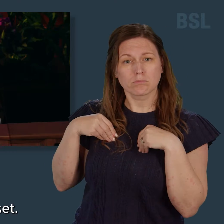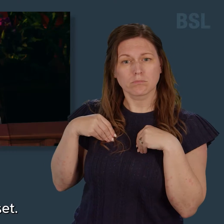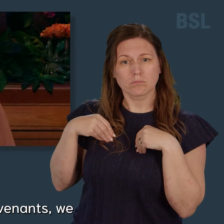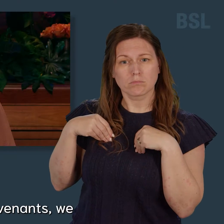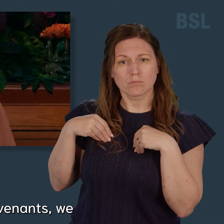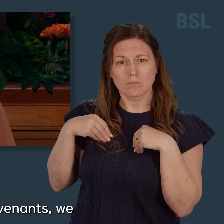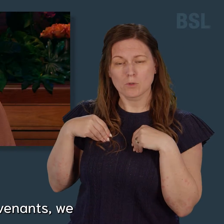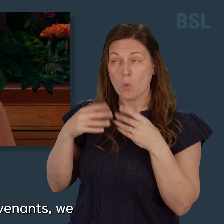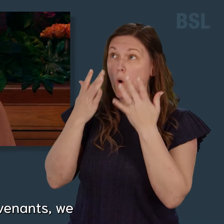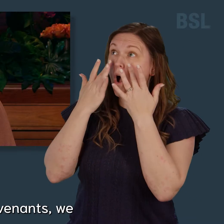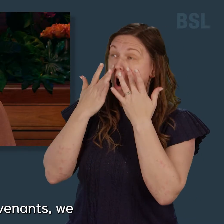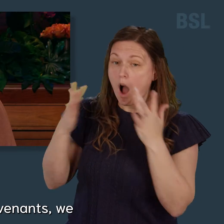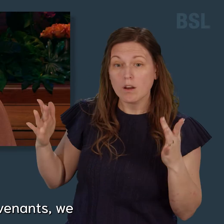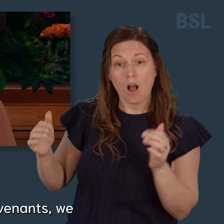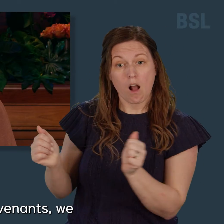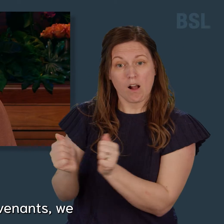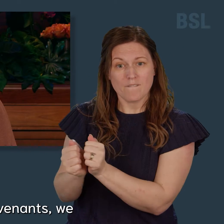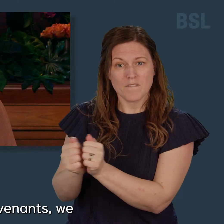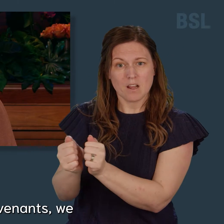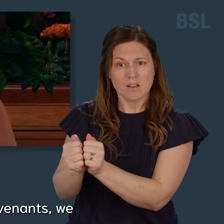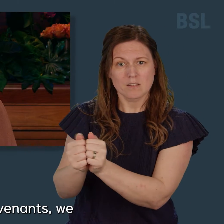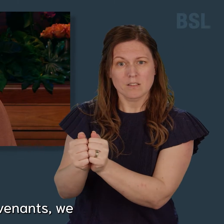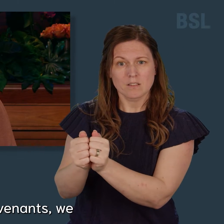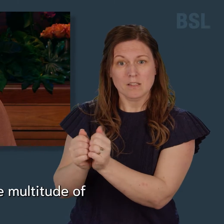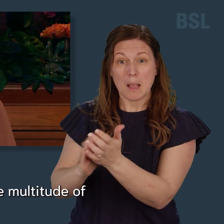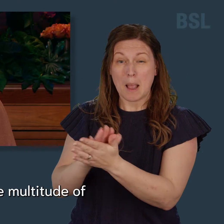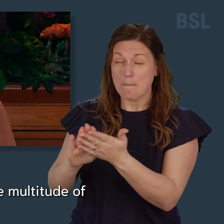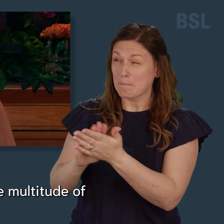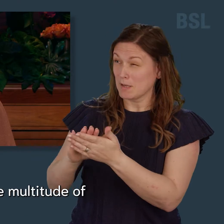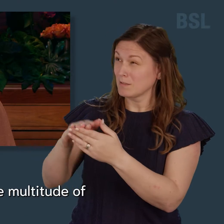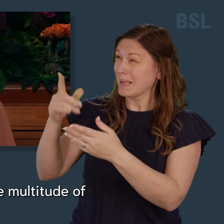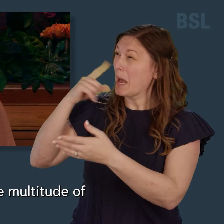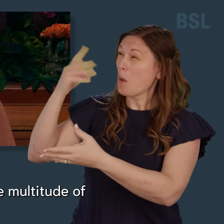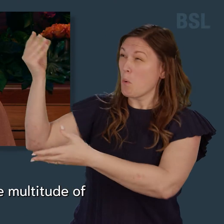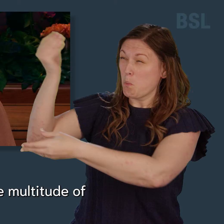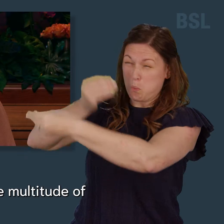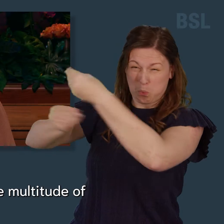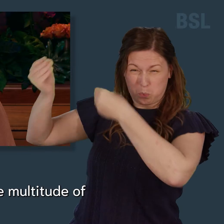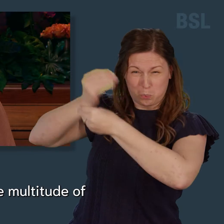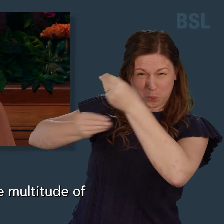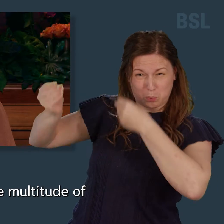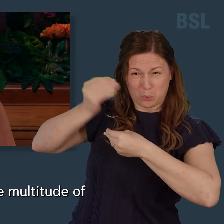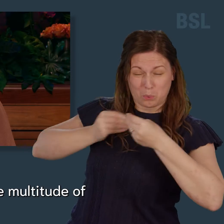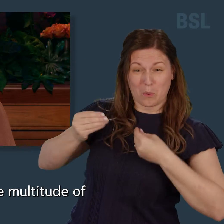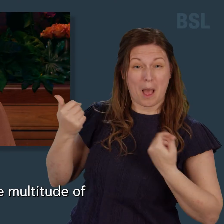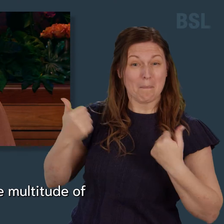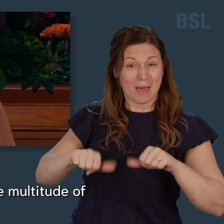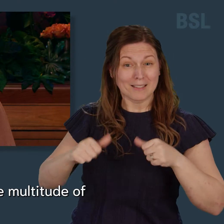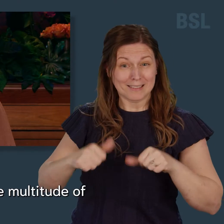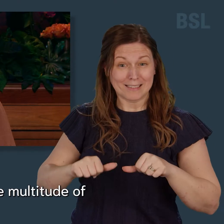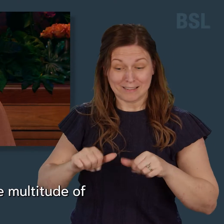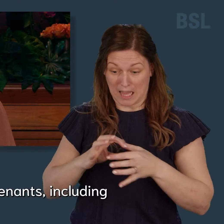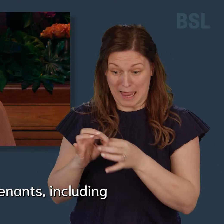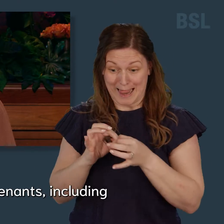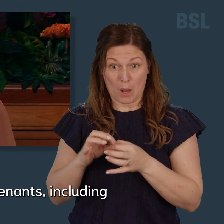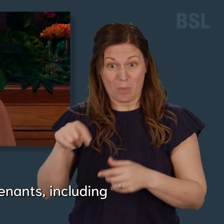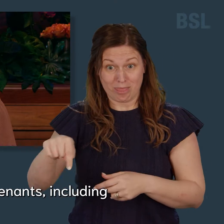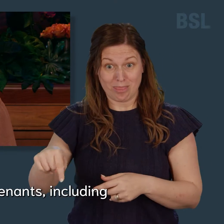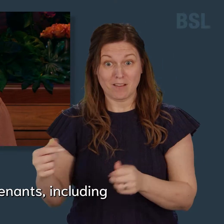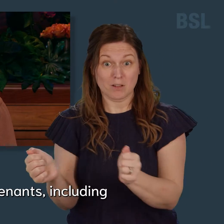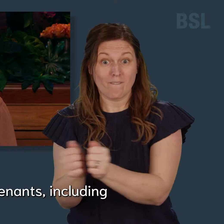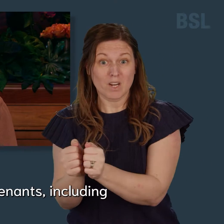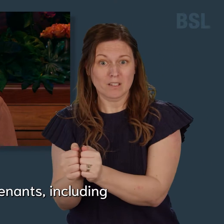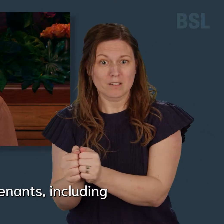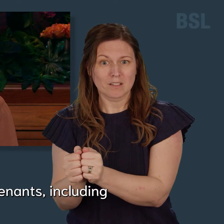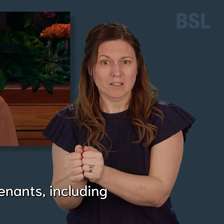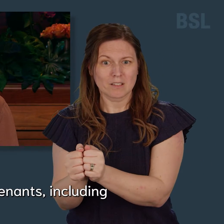set. Through honoring our covenants, we enable God to pour out the multitude of promised blessings associated